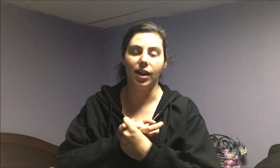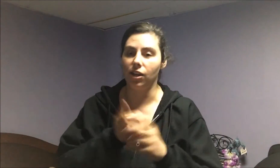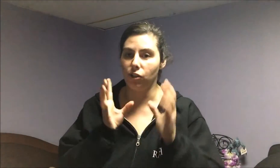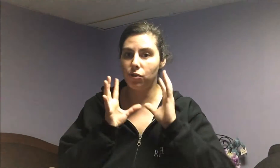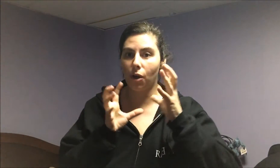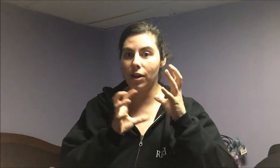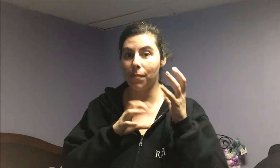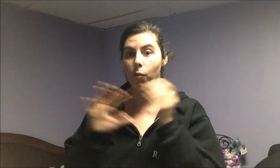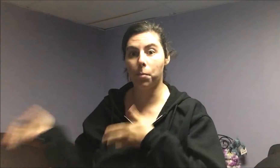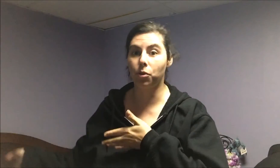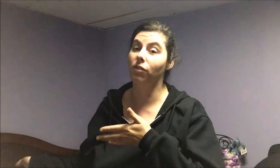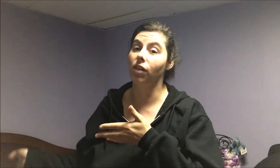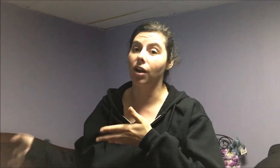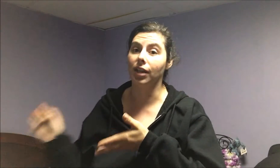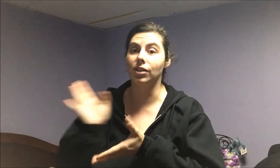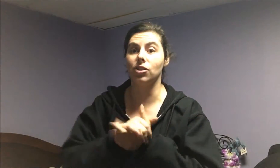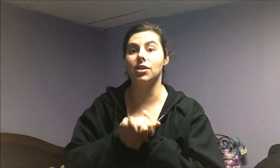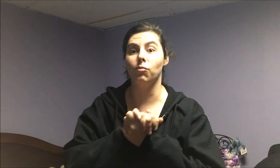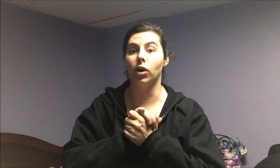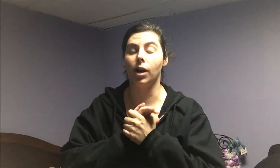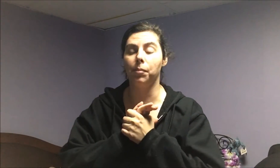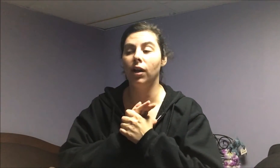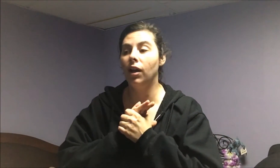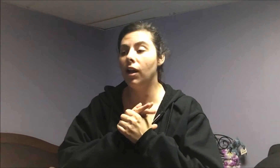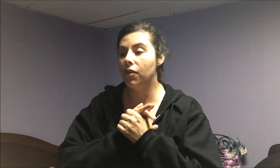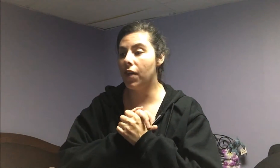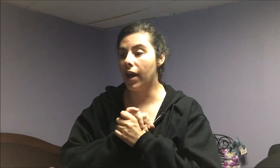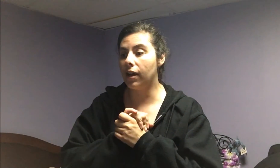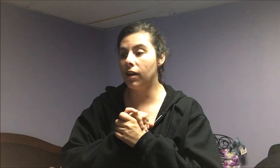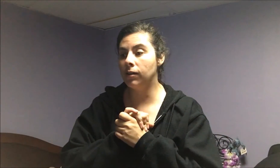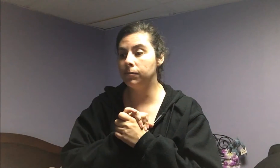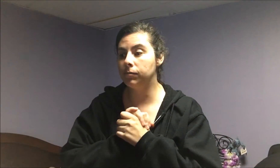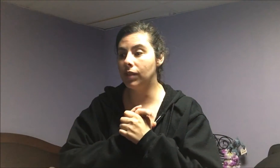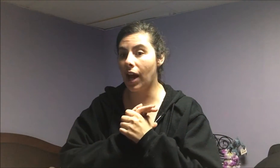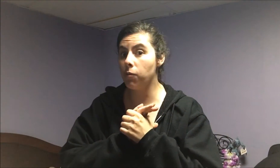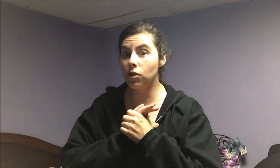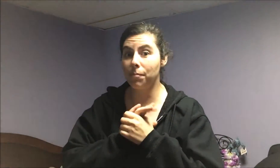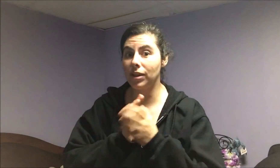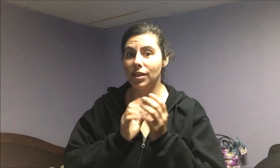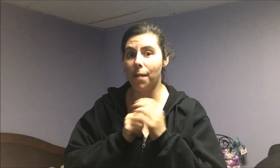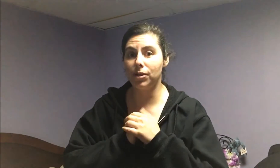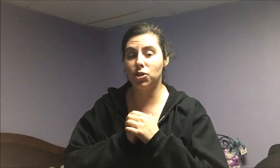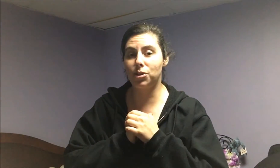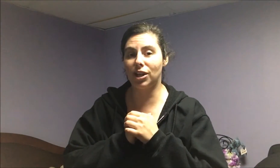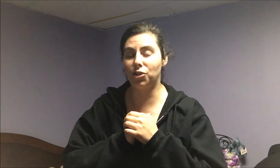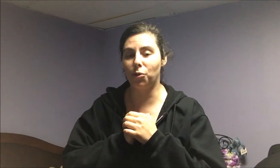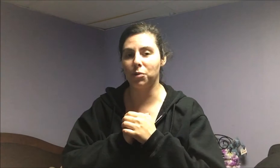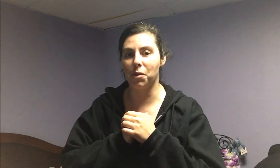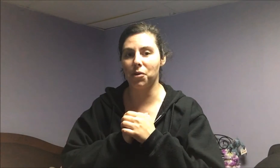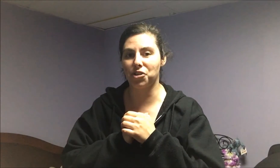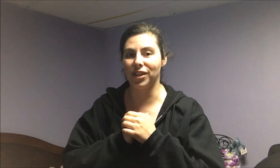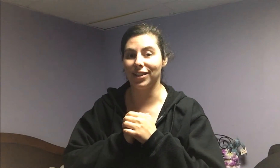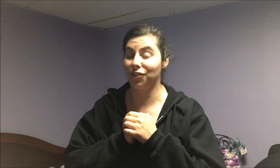and you saw it in my Warped Tour vlog that just went up, that I was gonna make this happen. She was gonna do it with me whether she liked it or